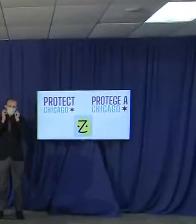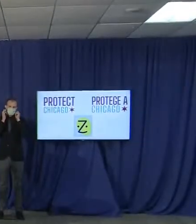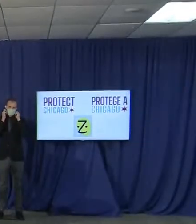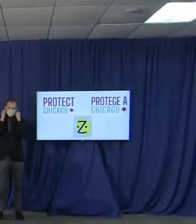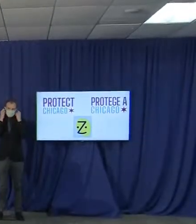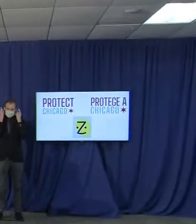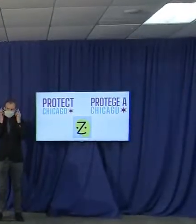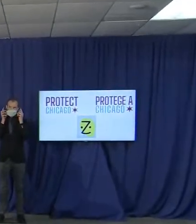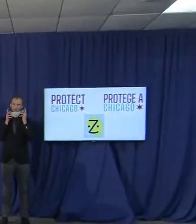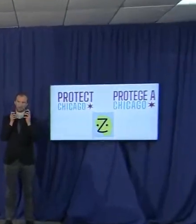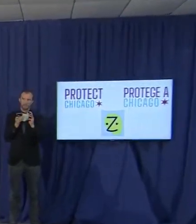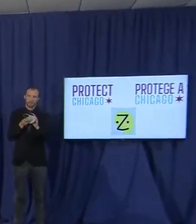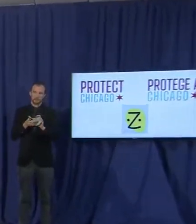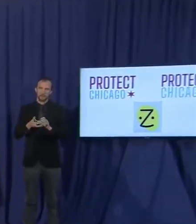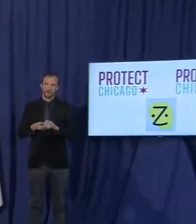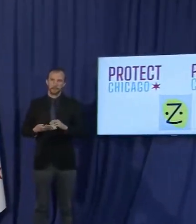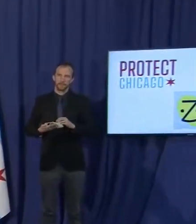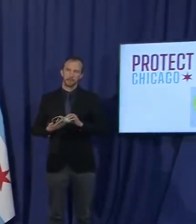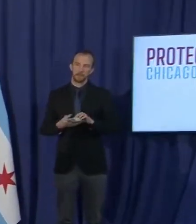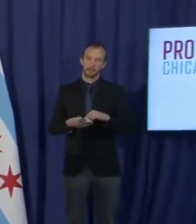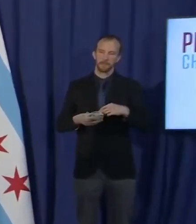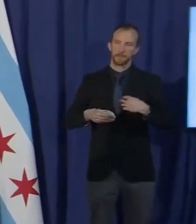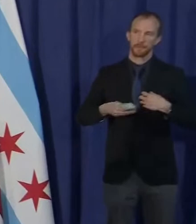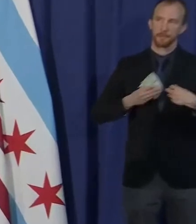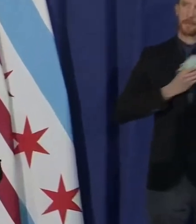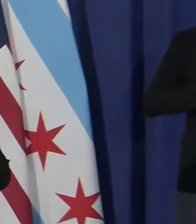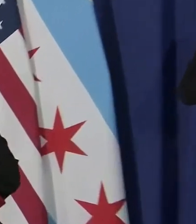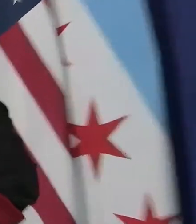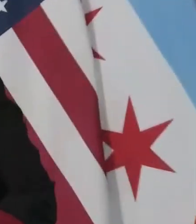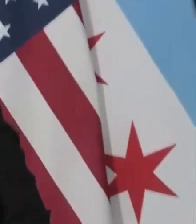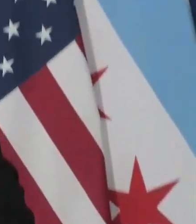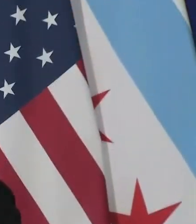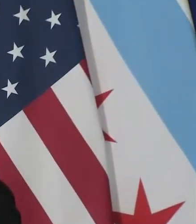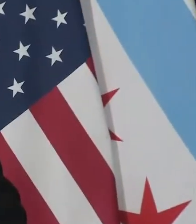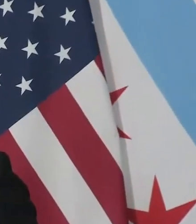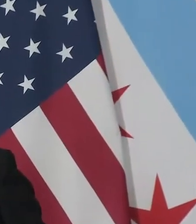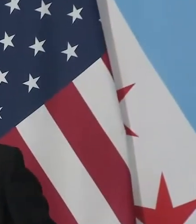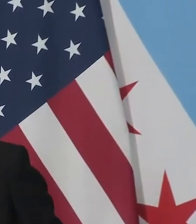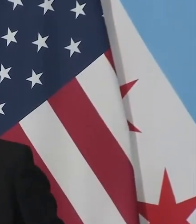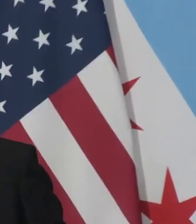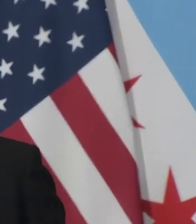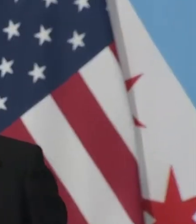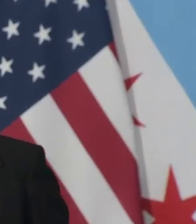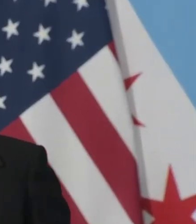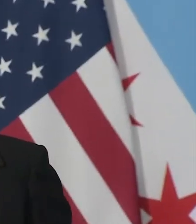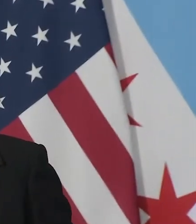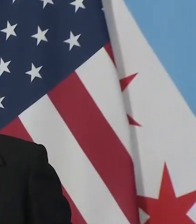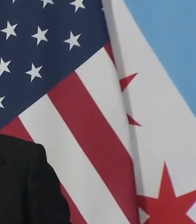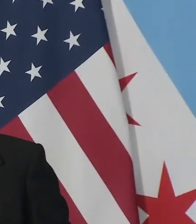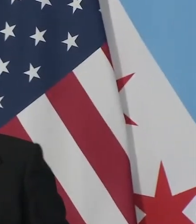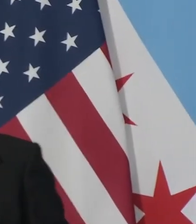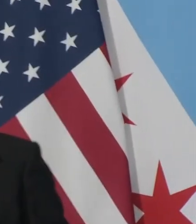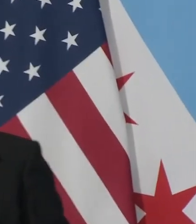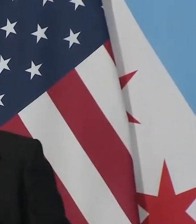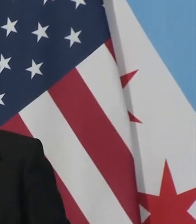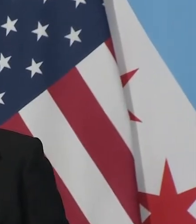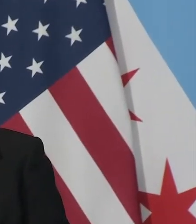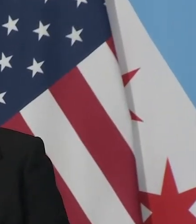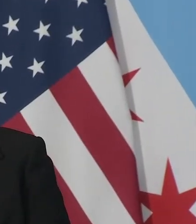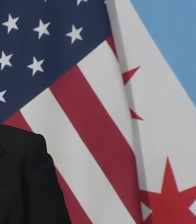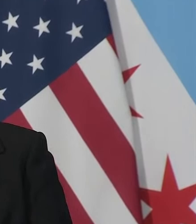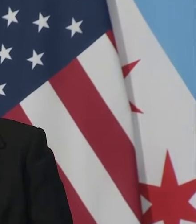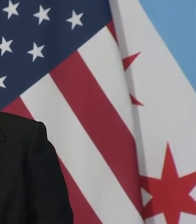Thank you, Mr. Fine, Dr. Luna. Let me just underscore a couple of things and then I'll